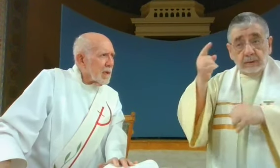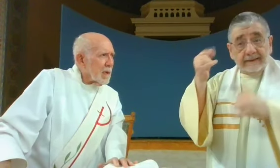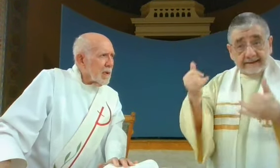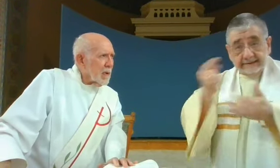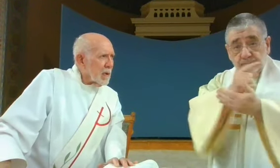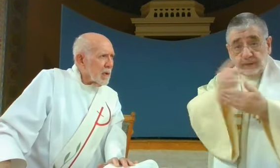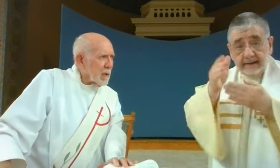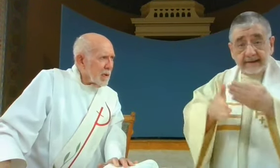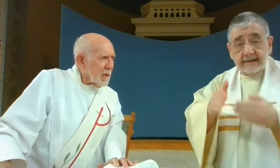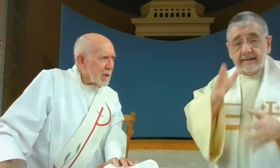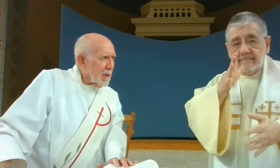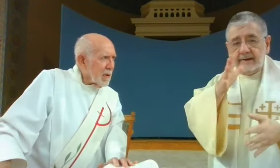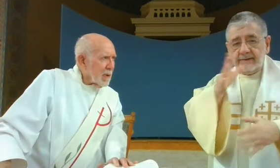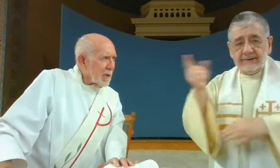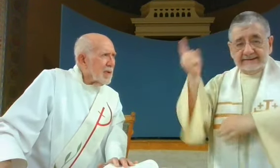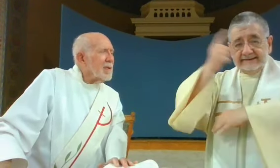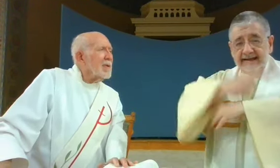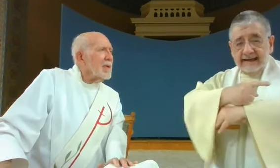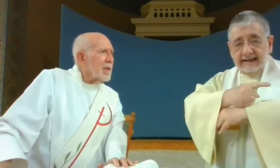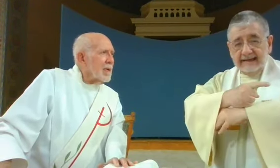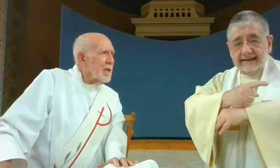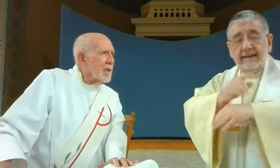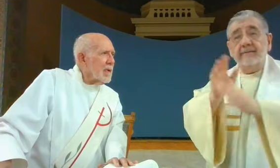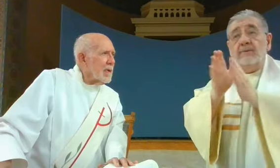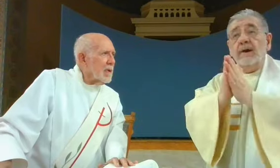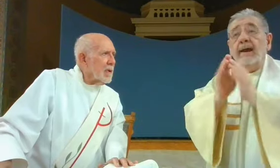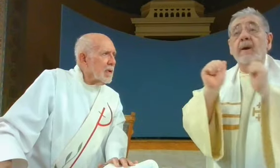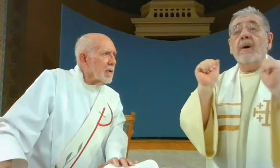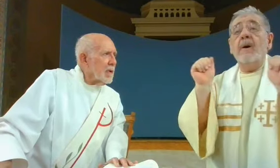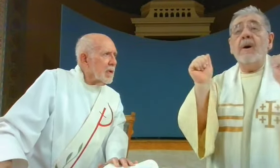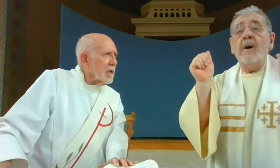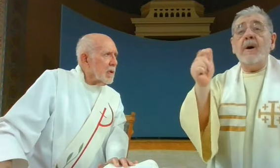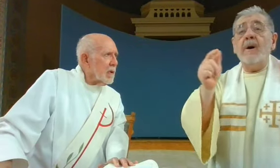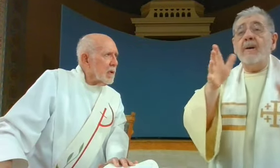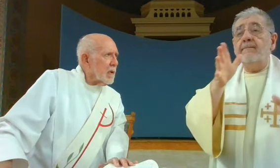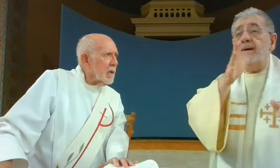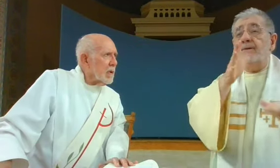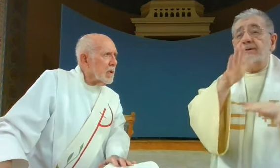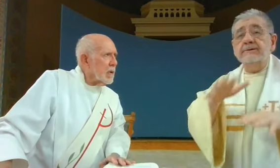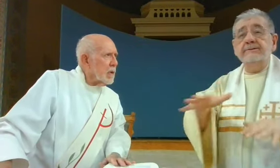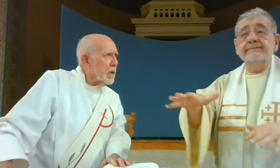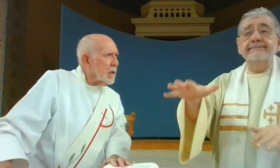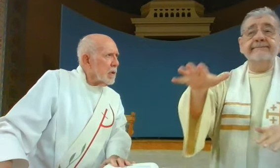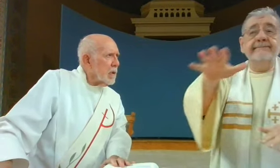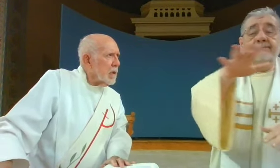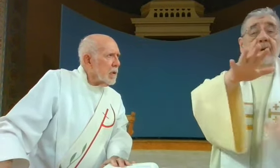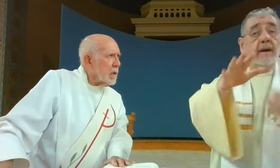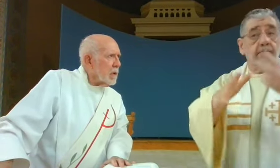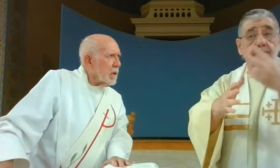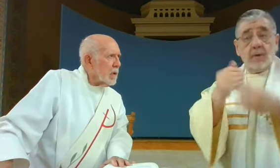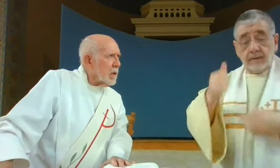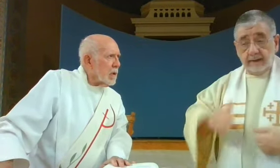And for the individual prayers that we hold this week, that it was Mother's Day, and we pray for all of the